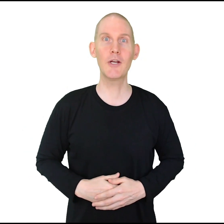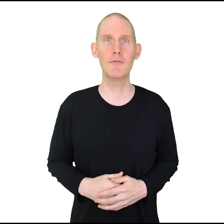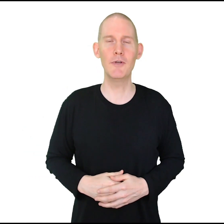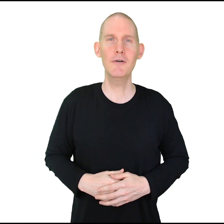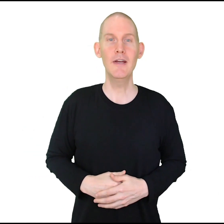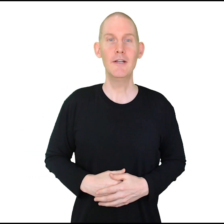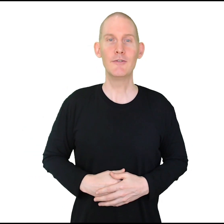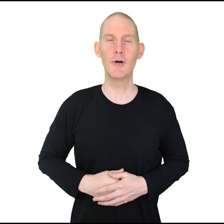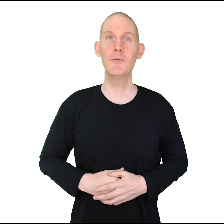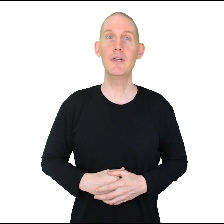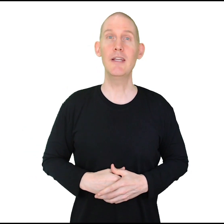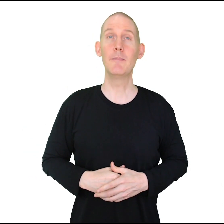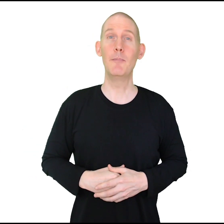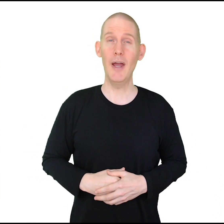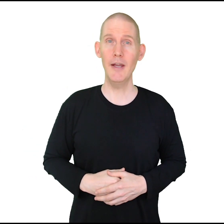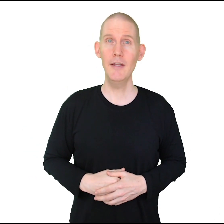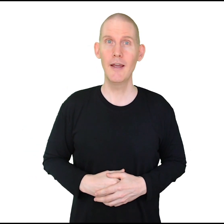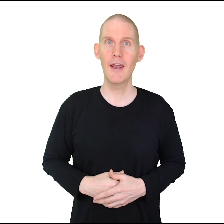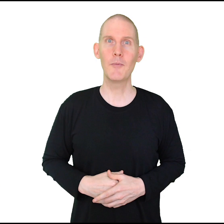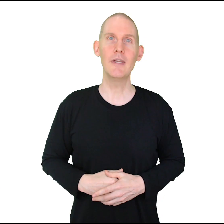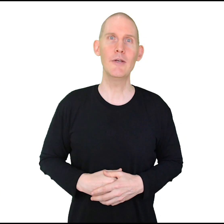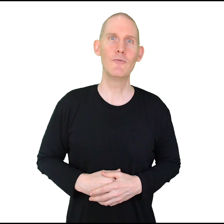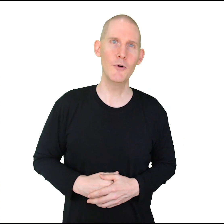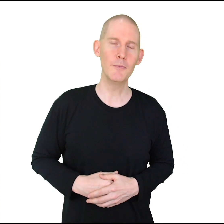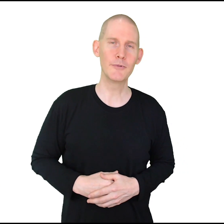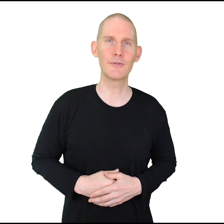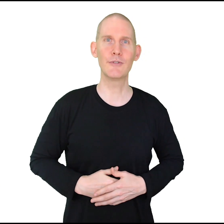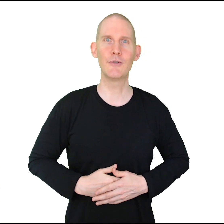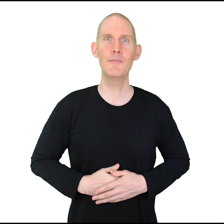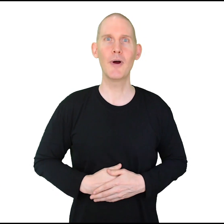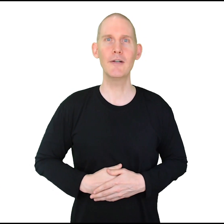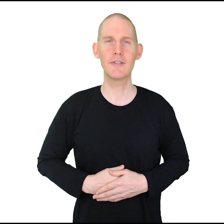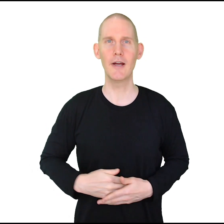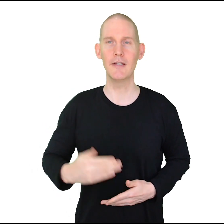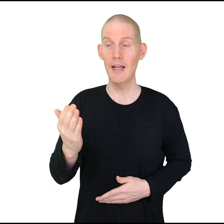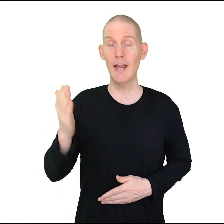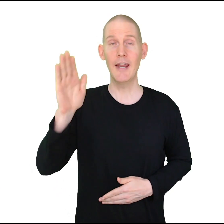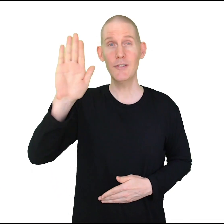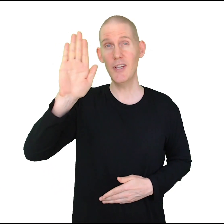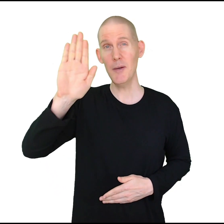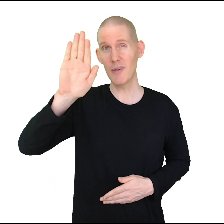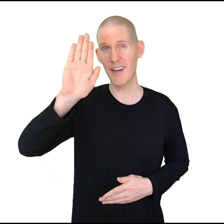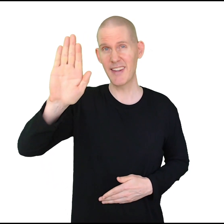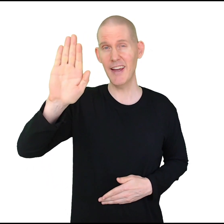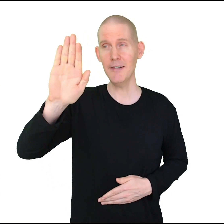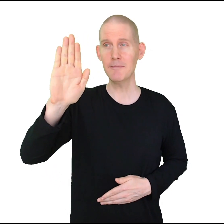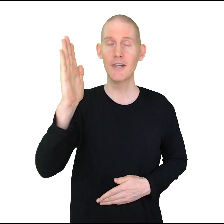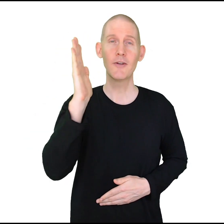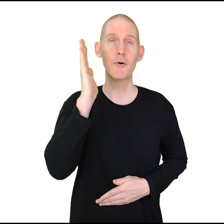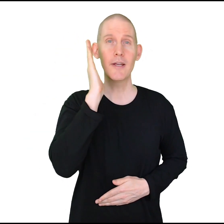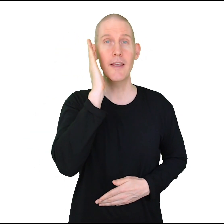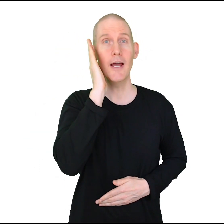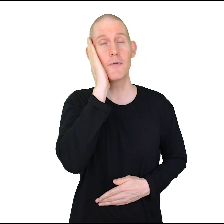review. So we need bed and we need room. So it's a two-part sign. Hand shape like that. Go like that for